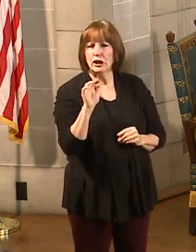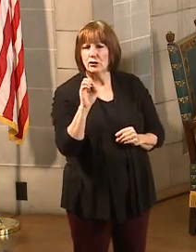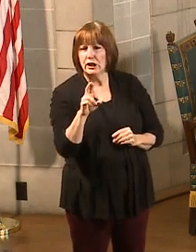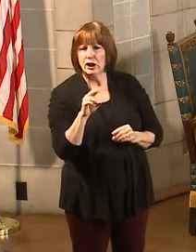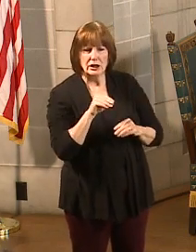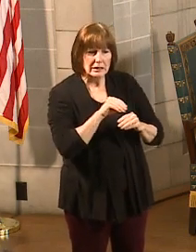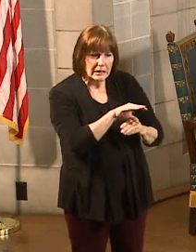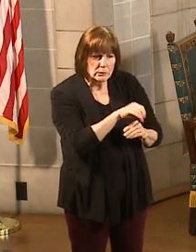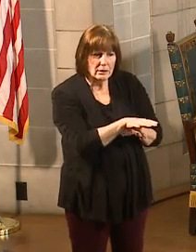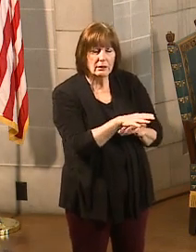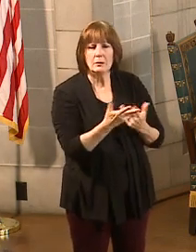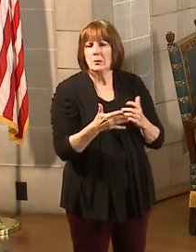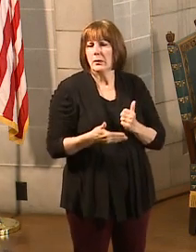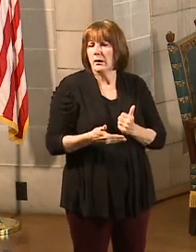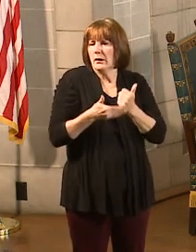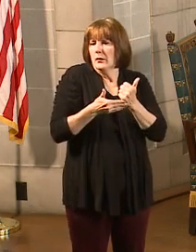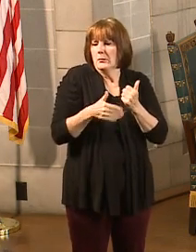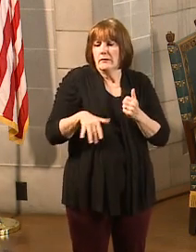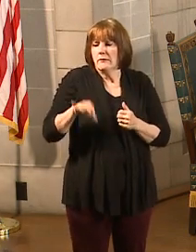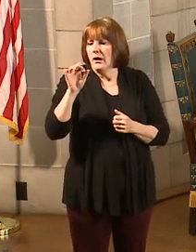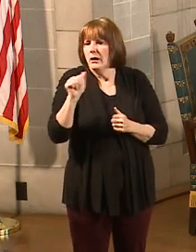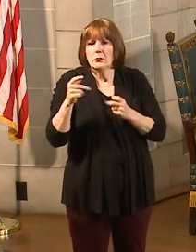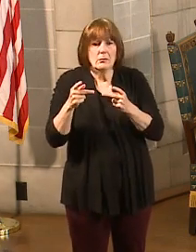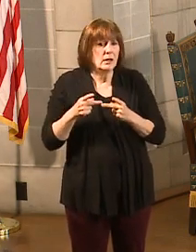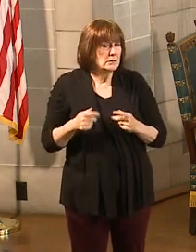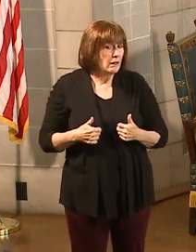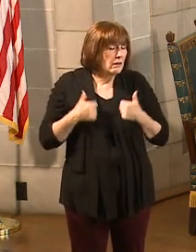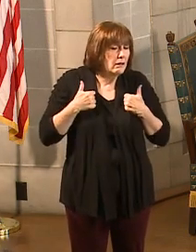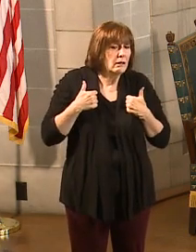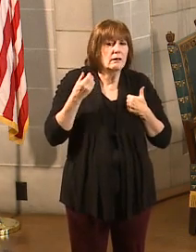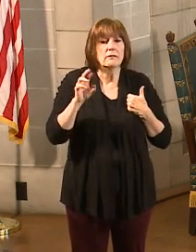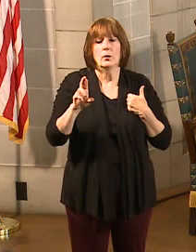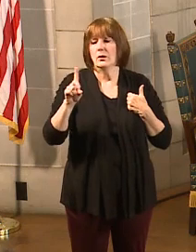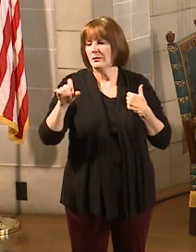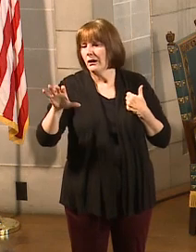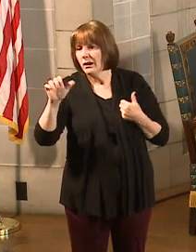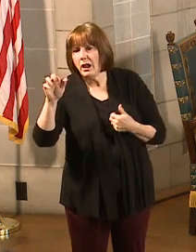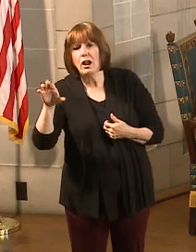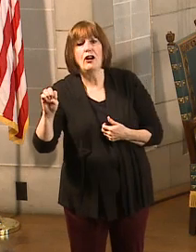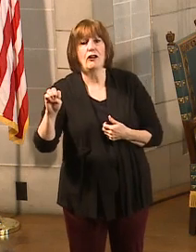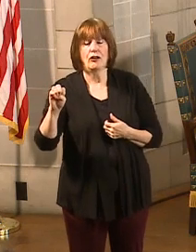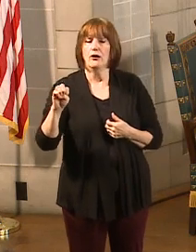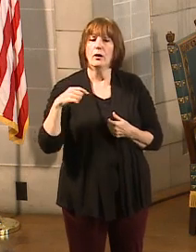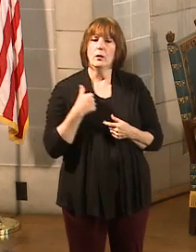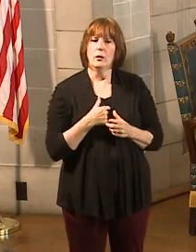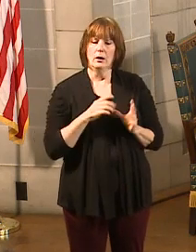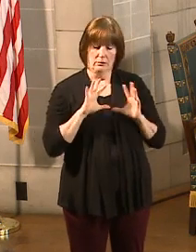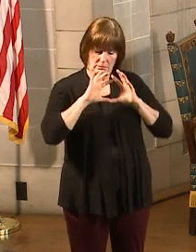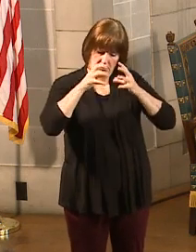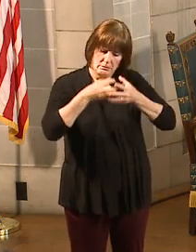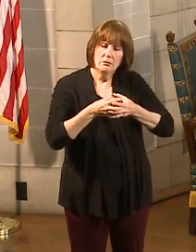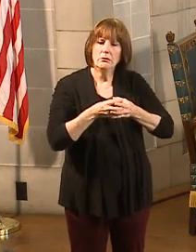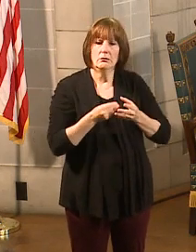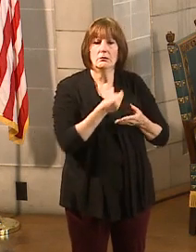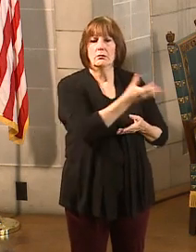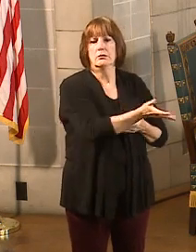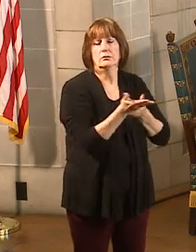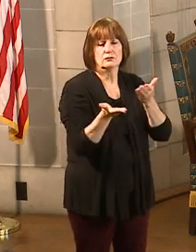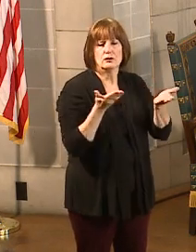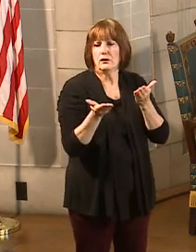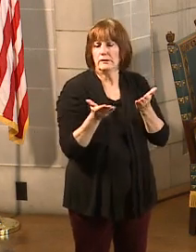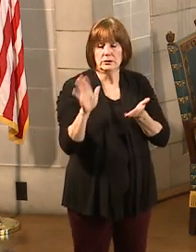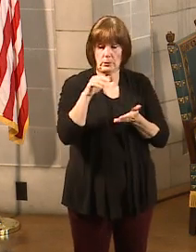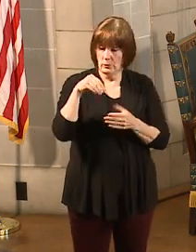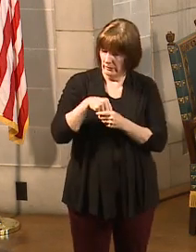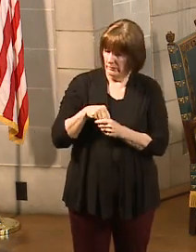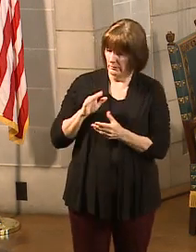may need help finding a place to live or finding daycare. We have, either within our colleges